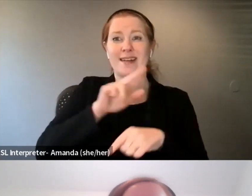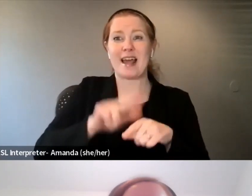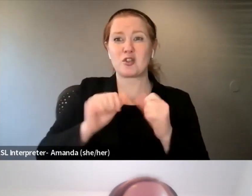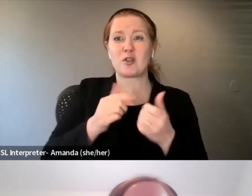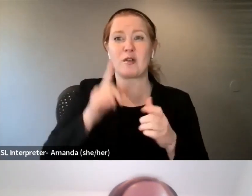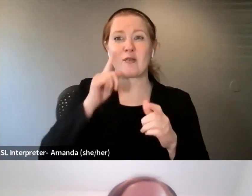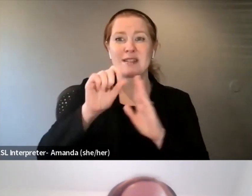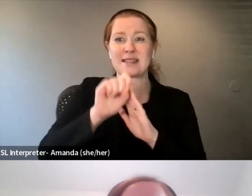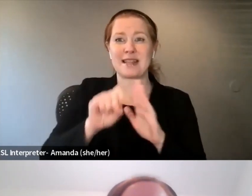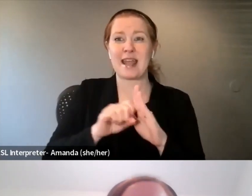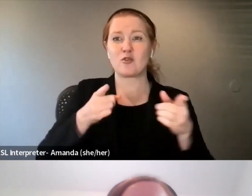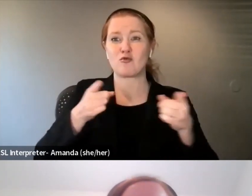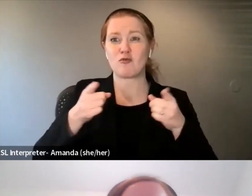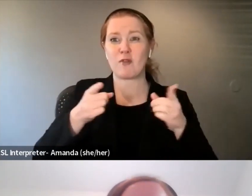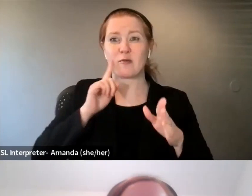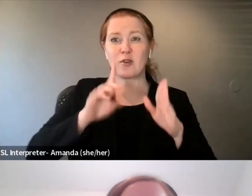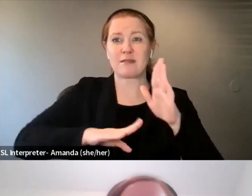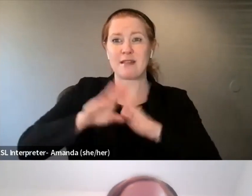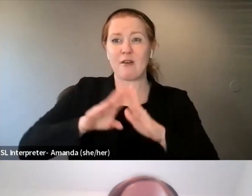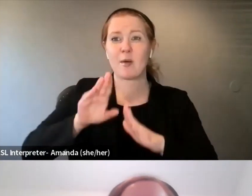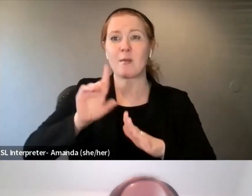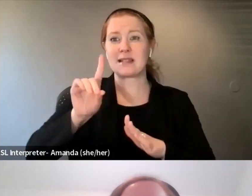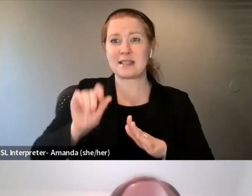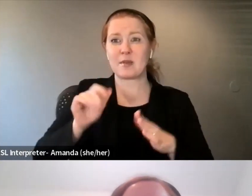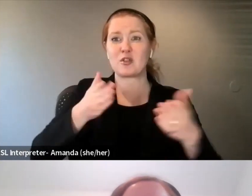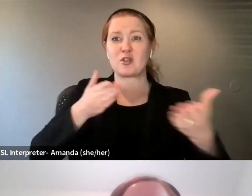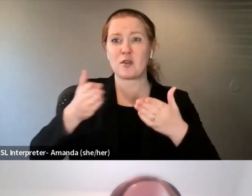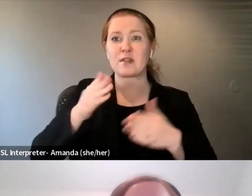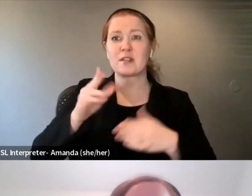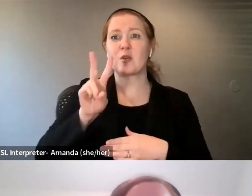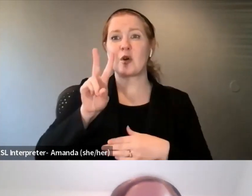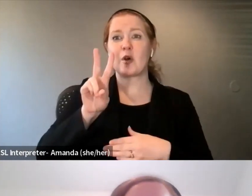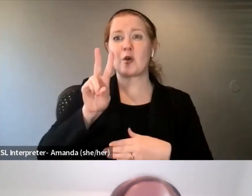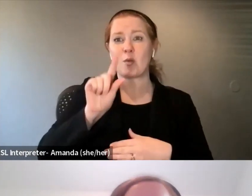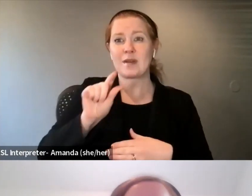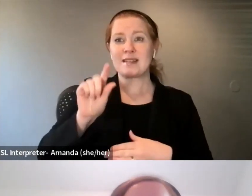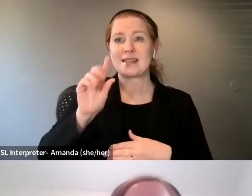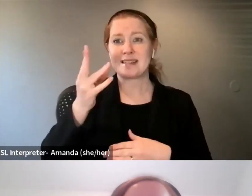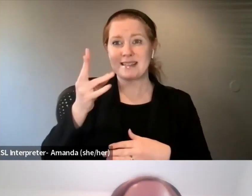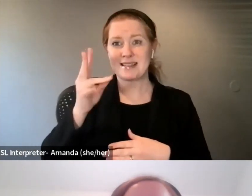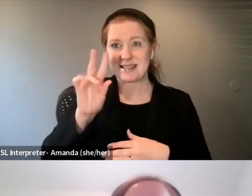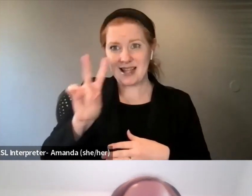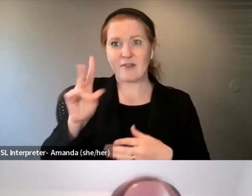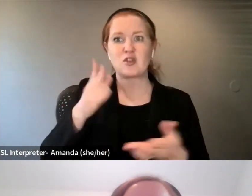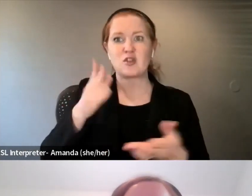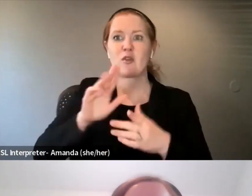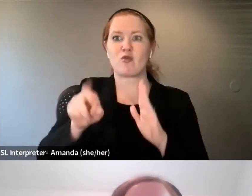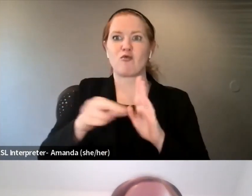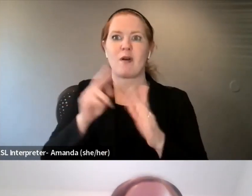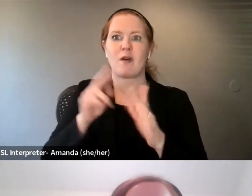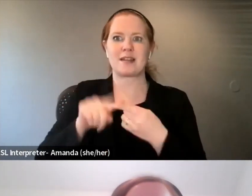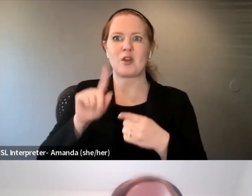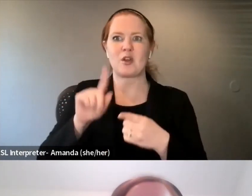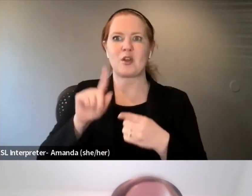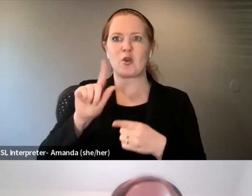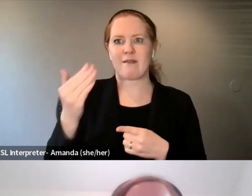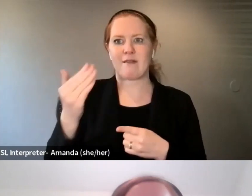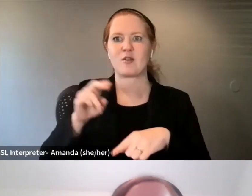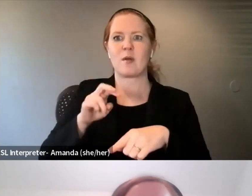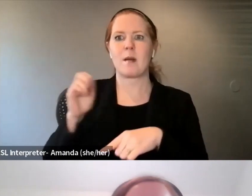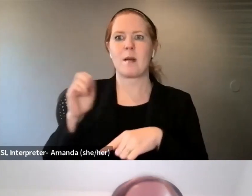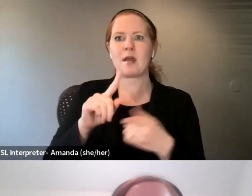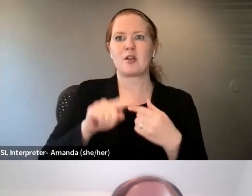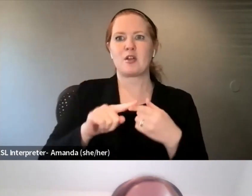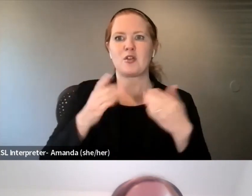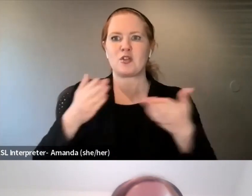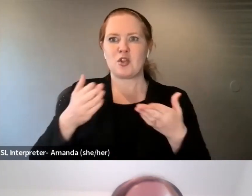Directors of Developmental Disability Services in 2007, serving in that role until 2015, when she returned to serve as